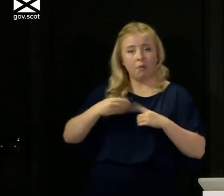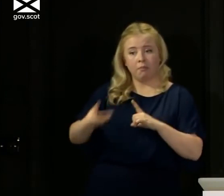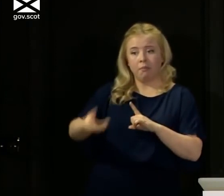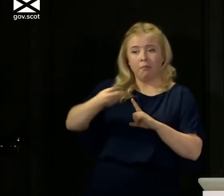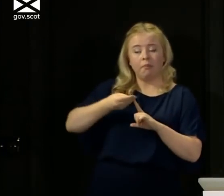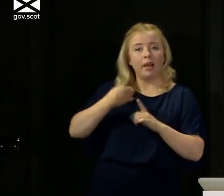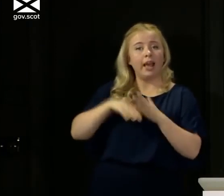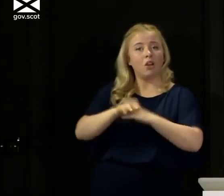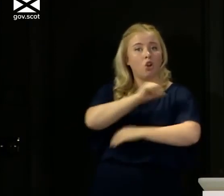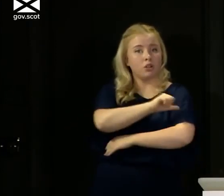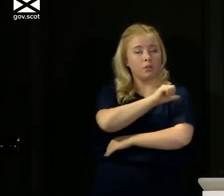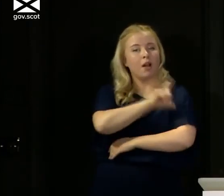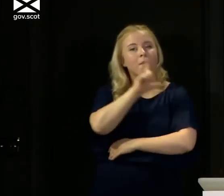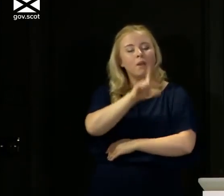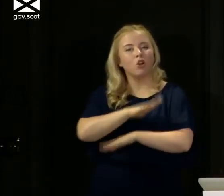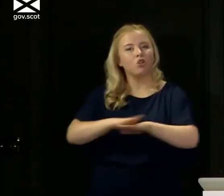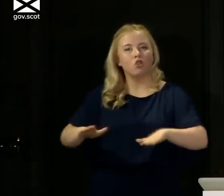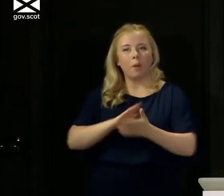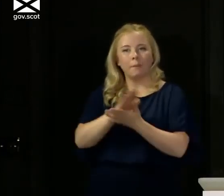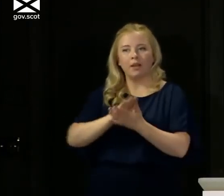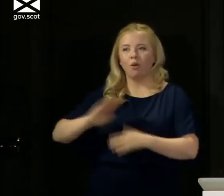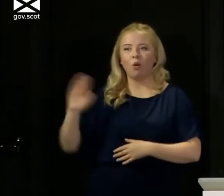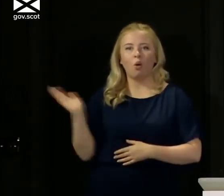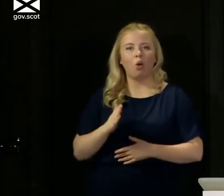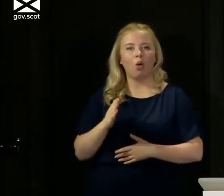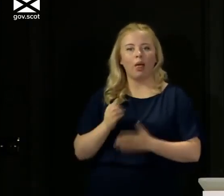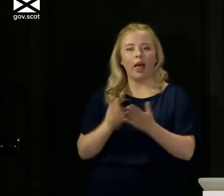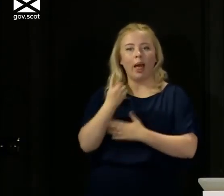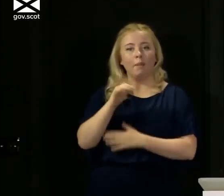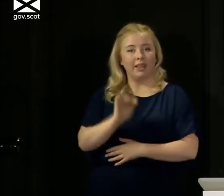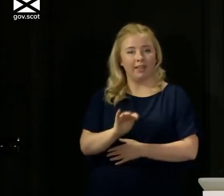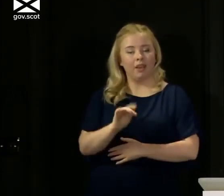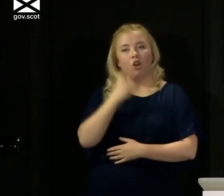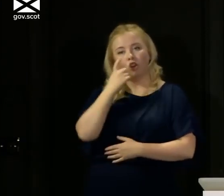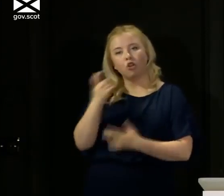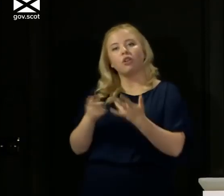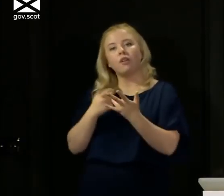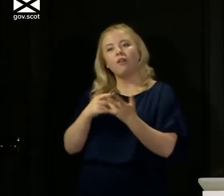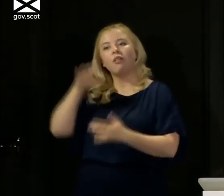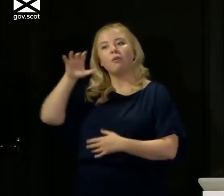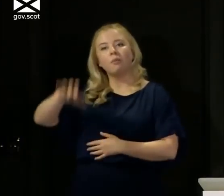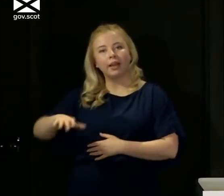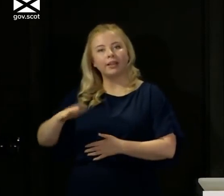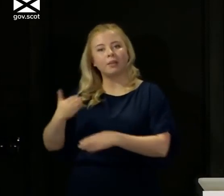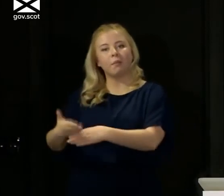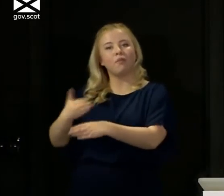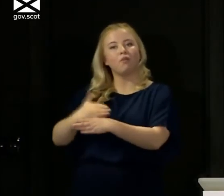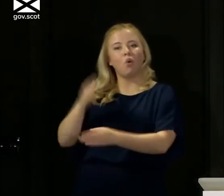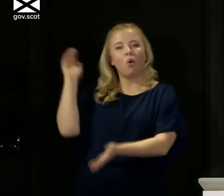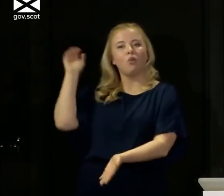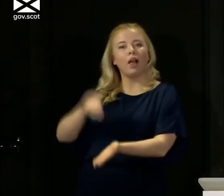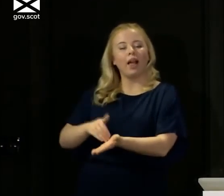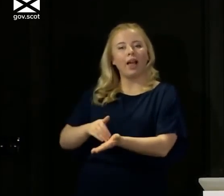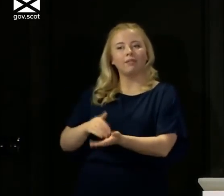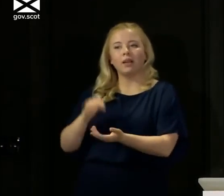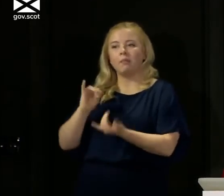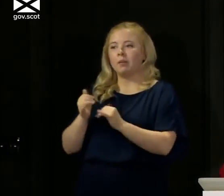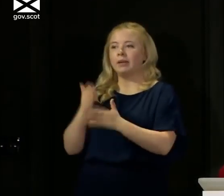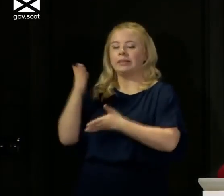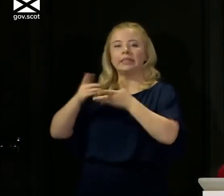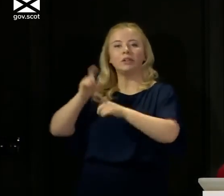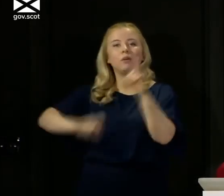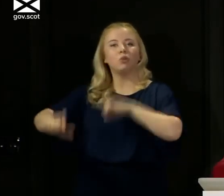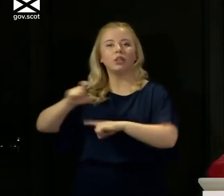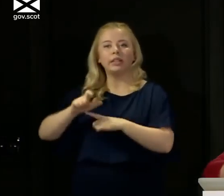that out. But it doesn't necessarily mean that they did so, because they could have picked the infection up in the community,